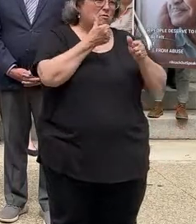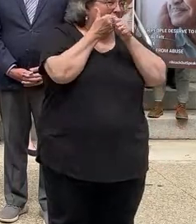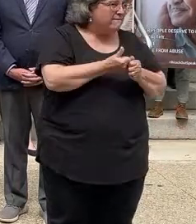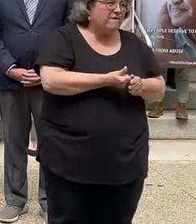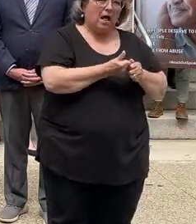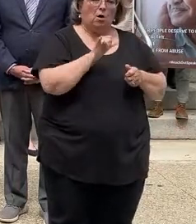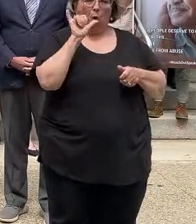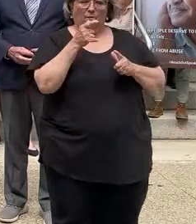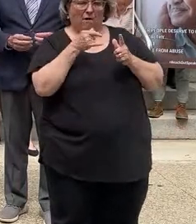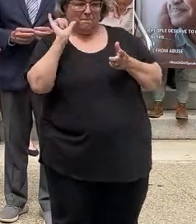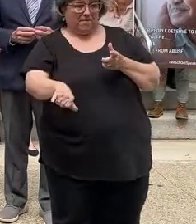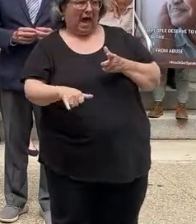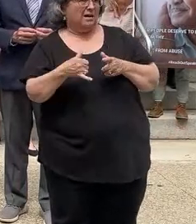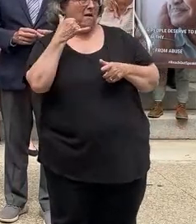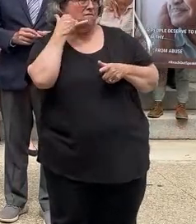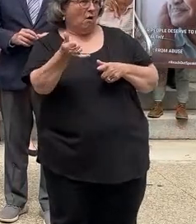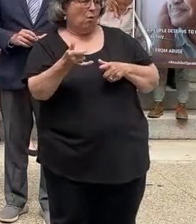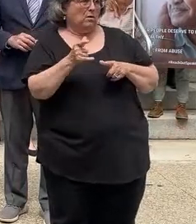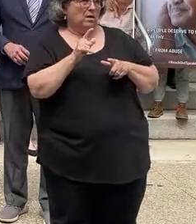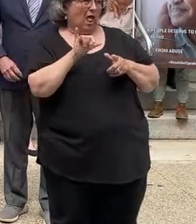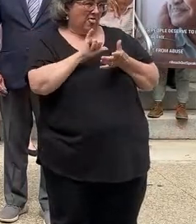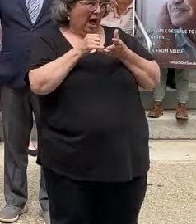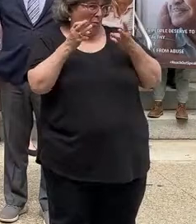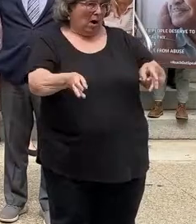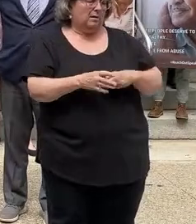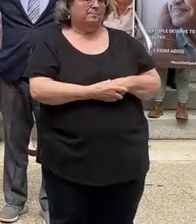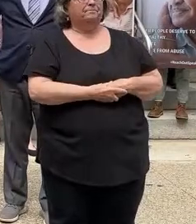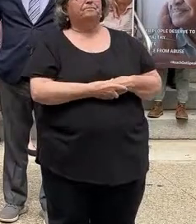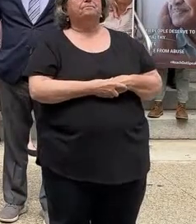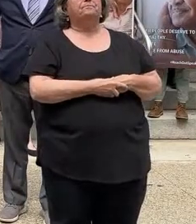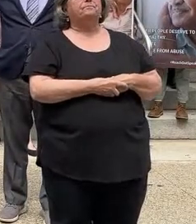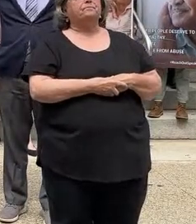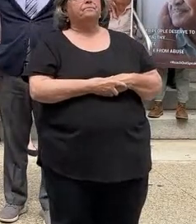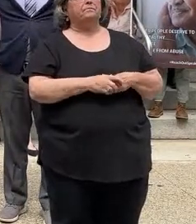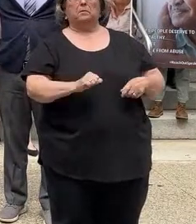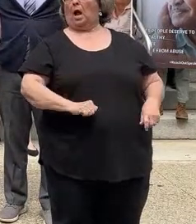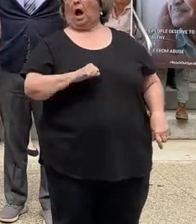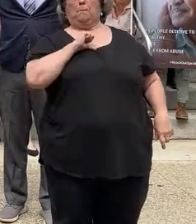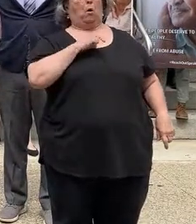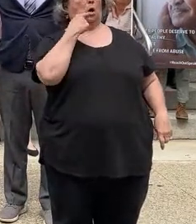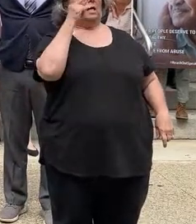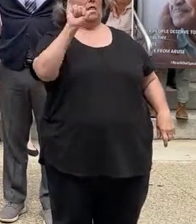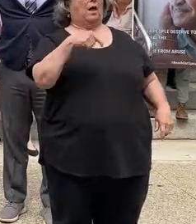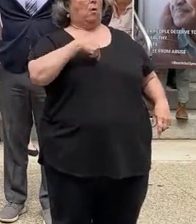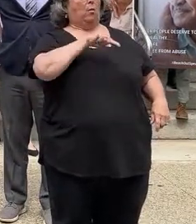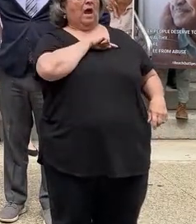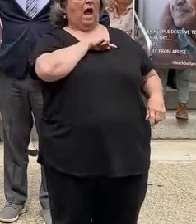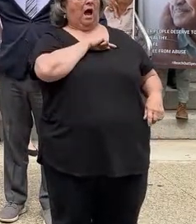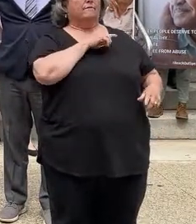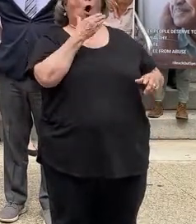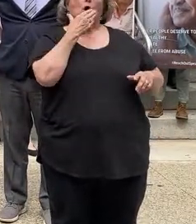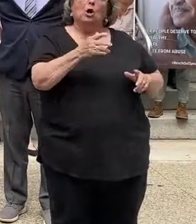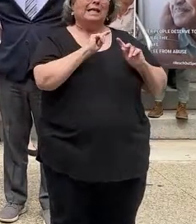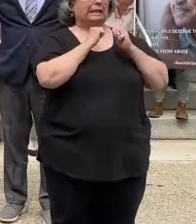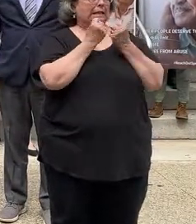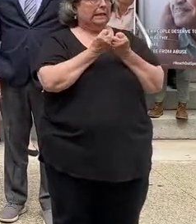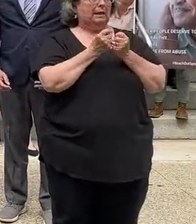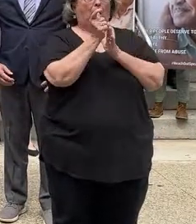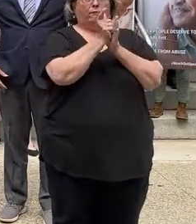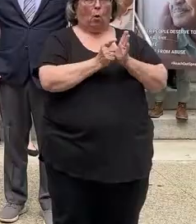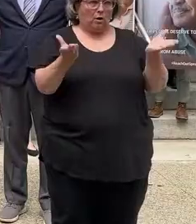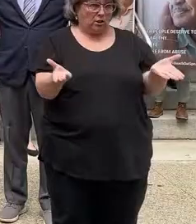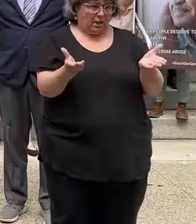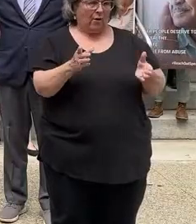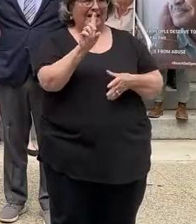any instructions from anybody that you get in that manner. So, again, I'm proud to say that we have a dedicated team of prosecutors here in the